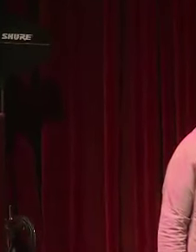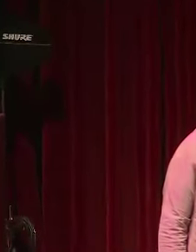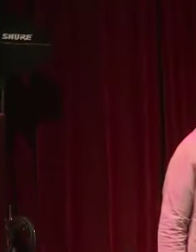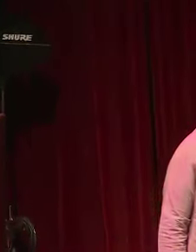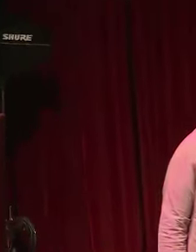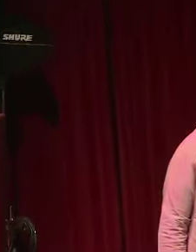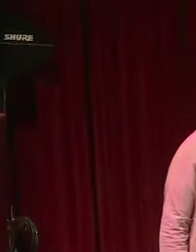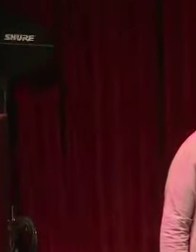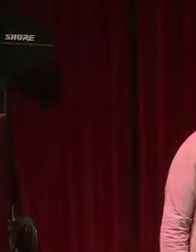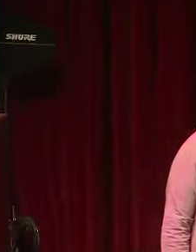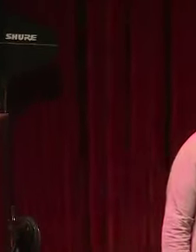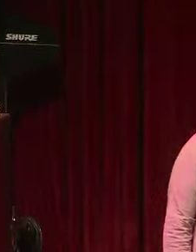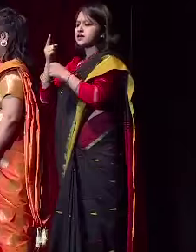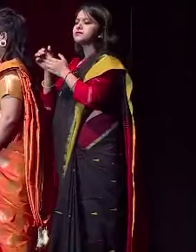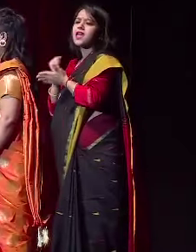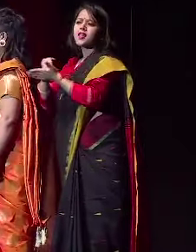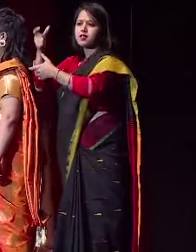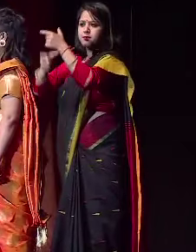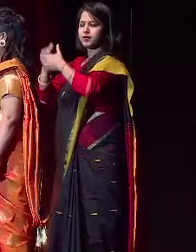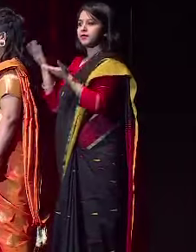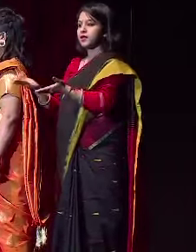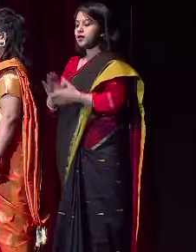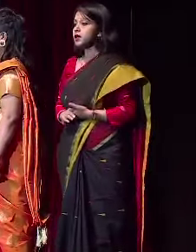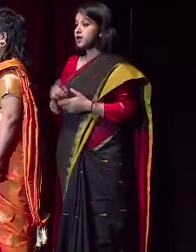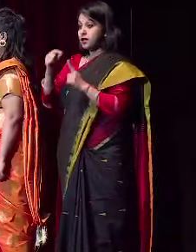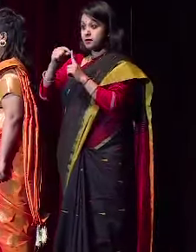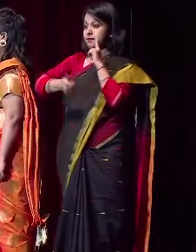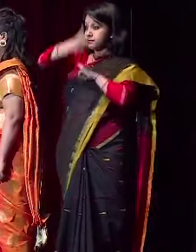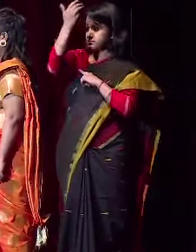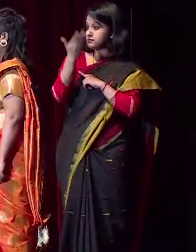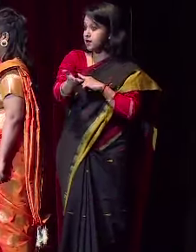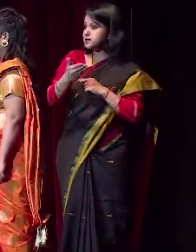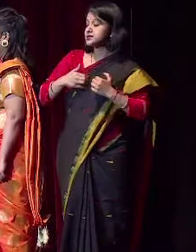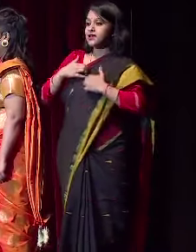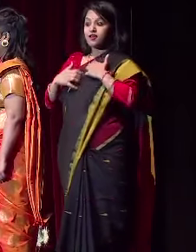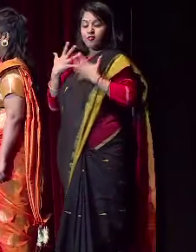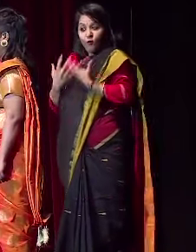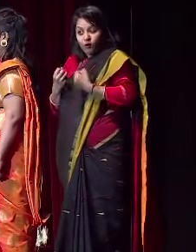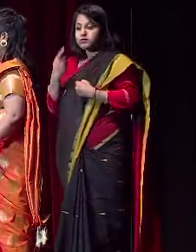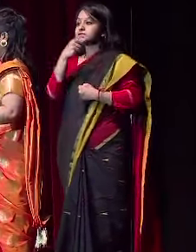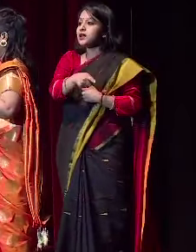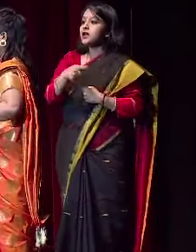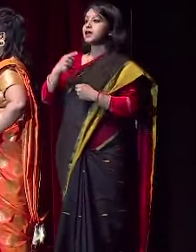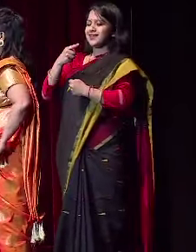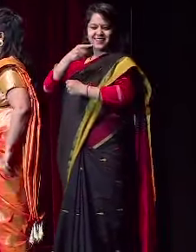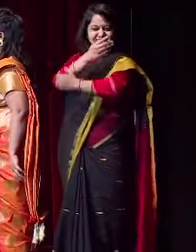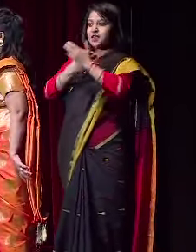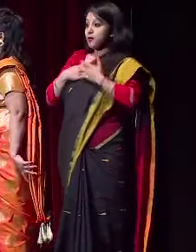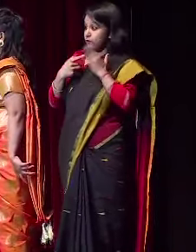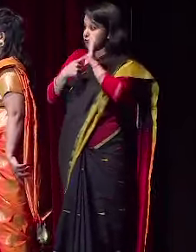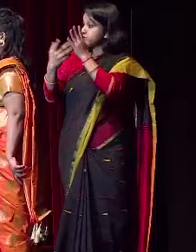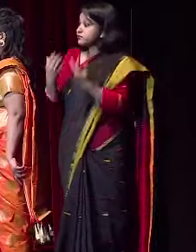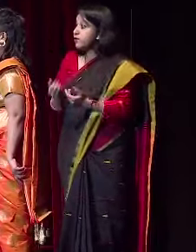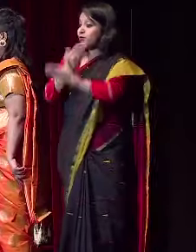parents, guardians, and caregivers. Our Honorable Rashtrapati ji desired we present the talent and abilities